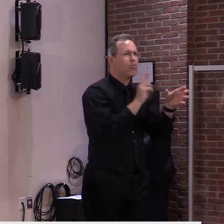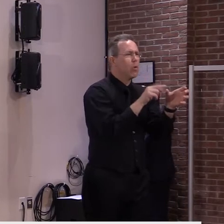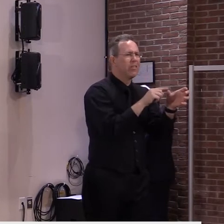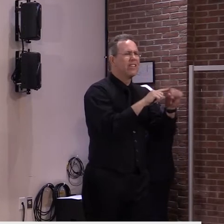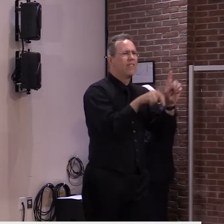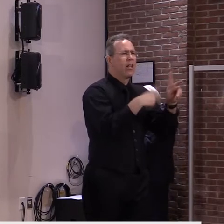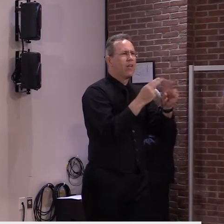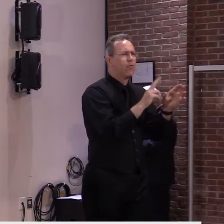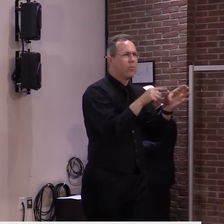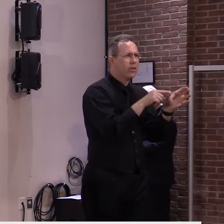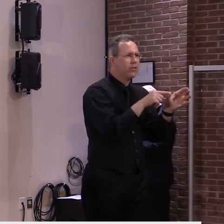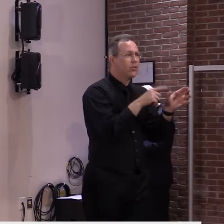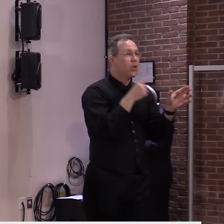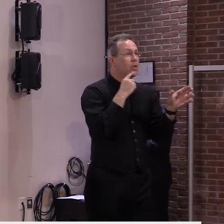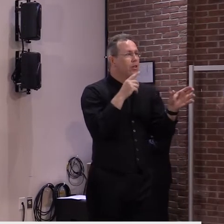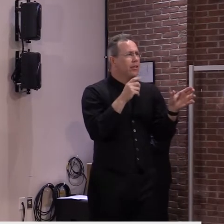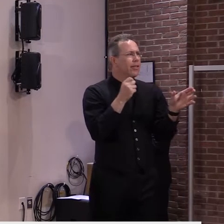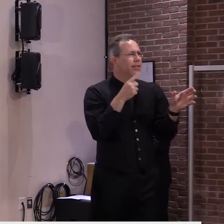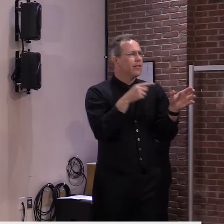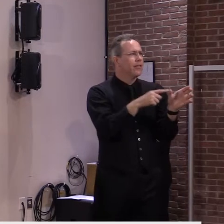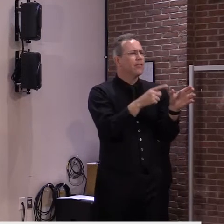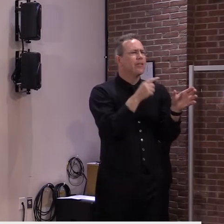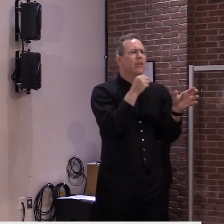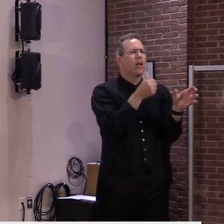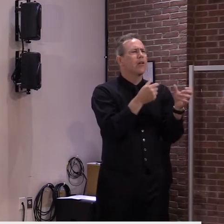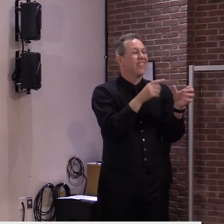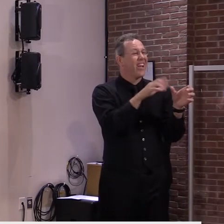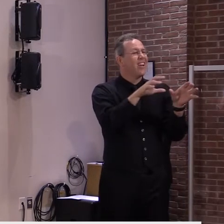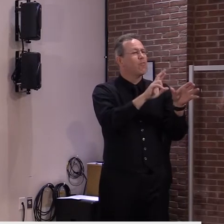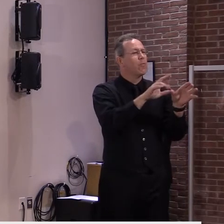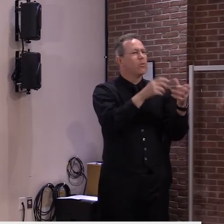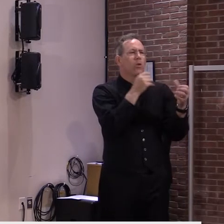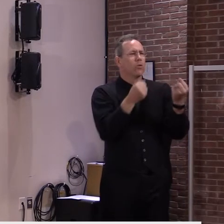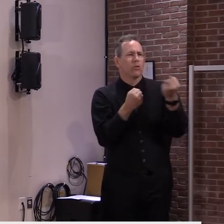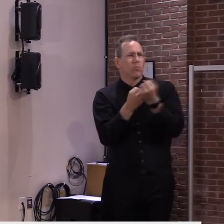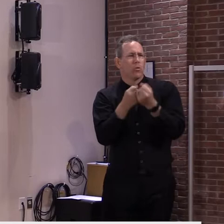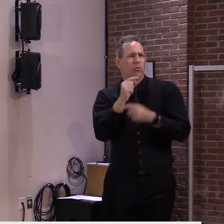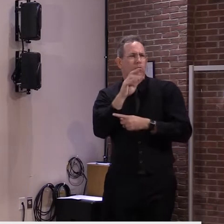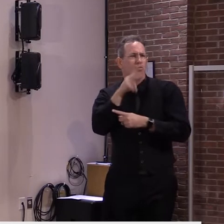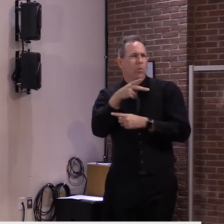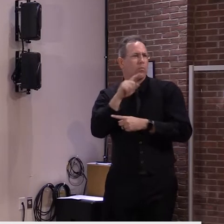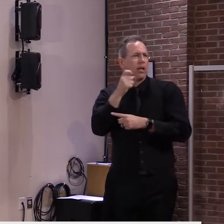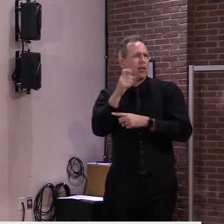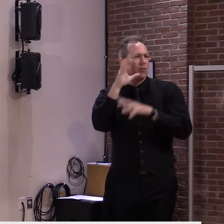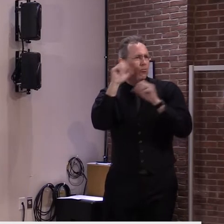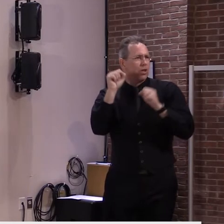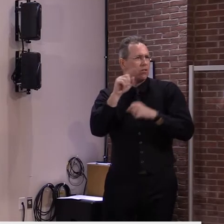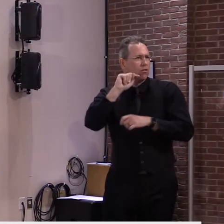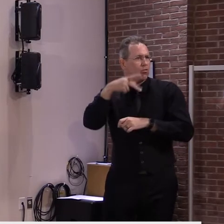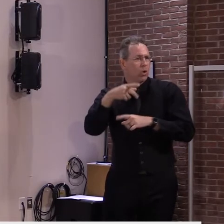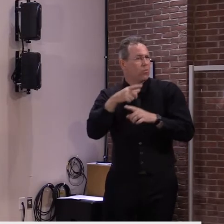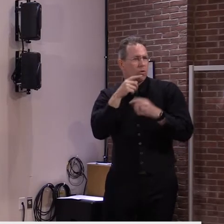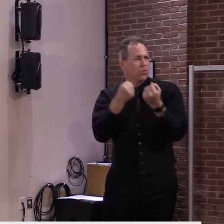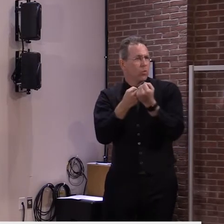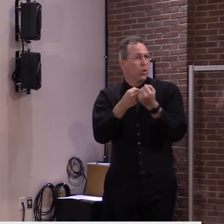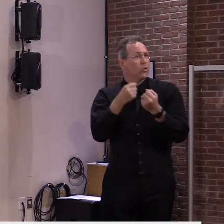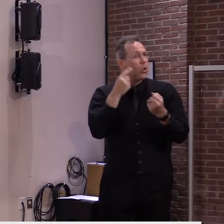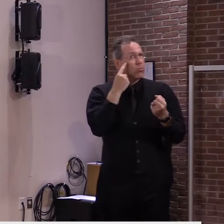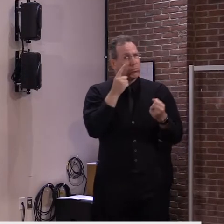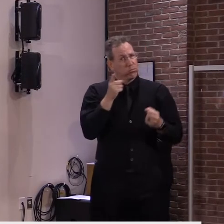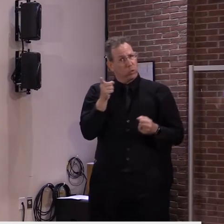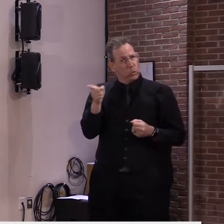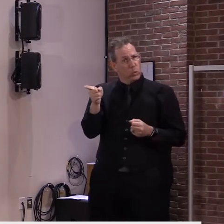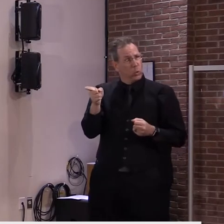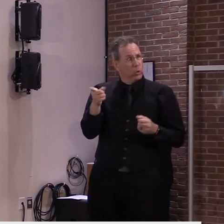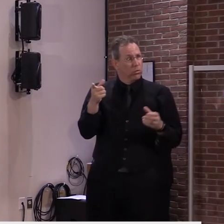Trump. I'm curious what you think of that. What do you think of that idea? You've been one of the strongest, most vociferous, well,